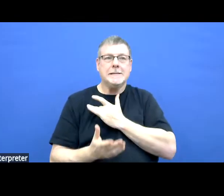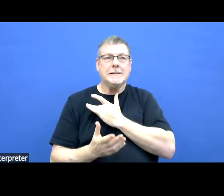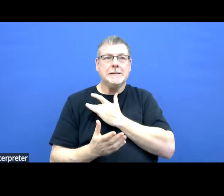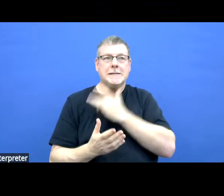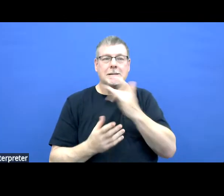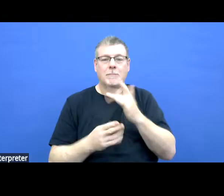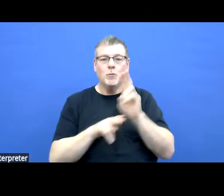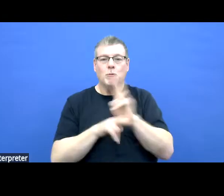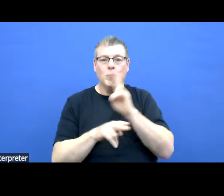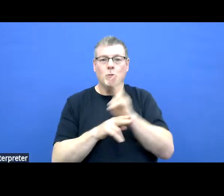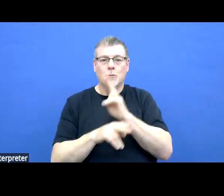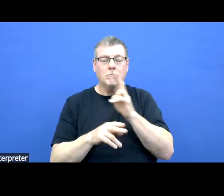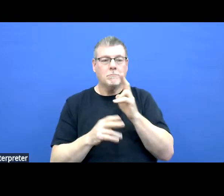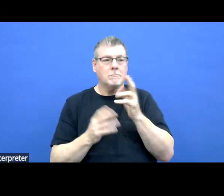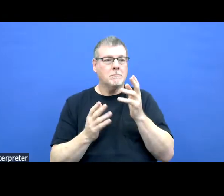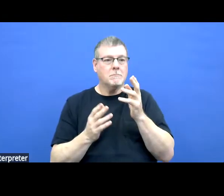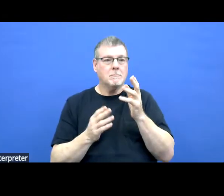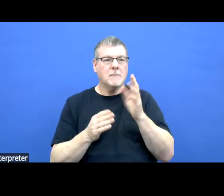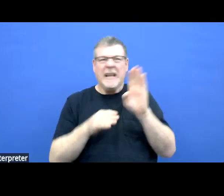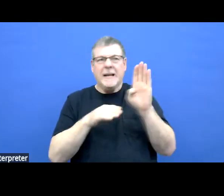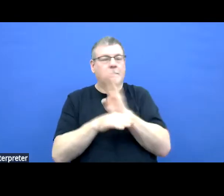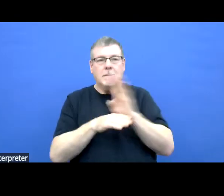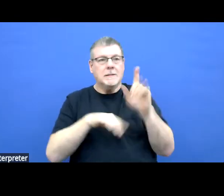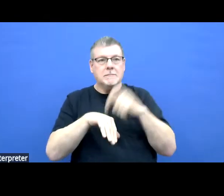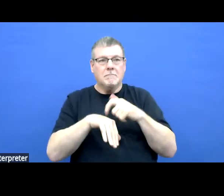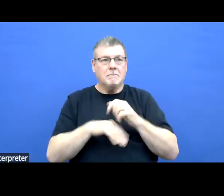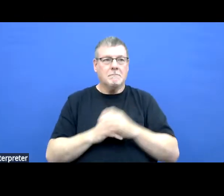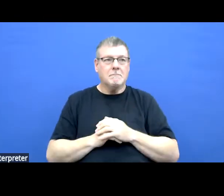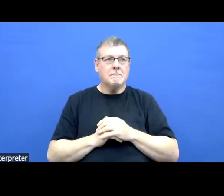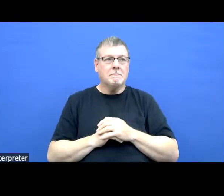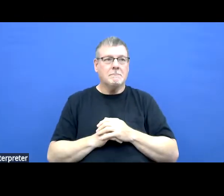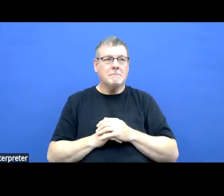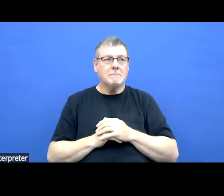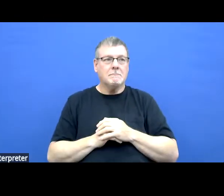use, like on a really busy time?